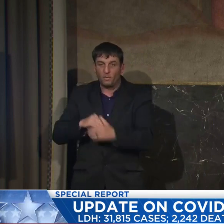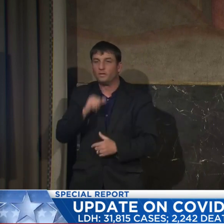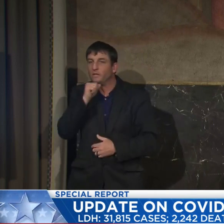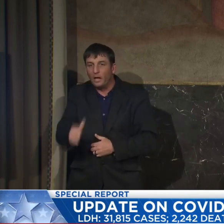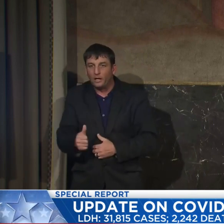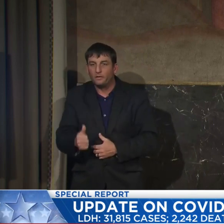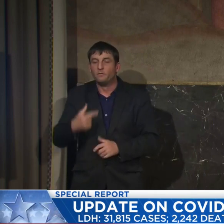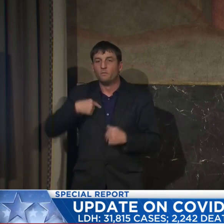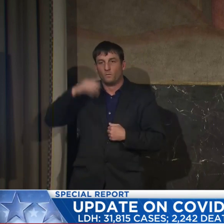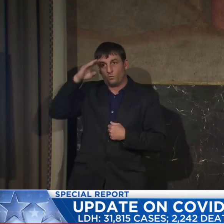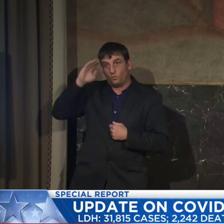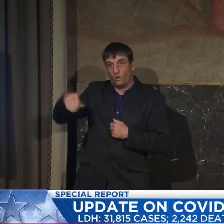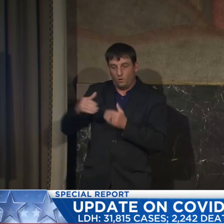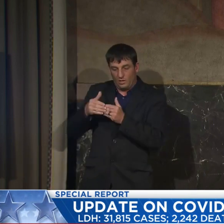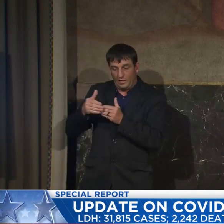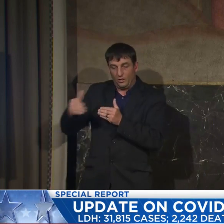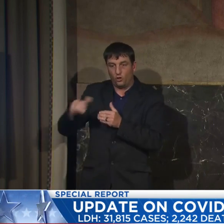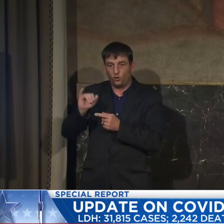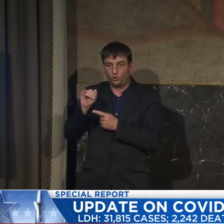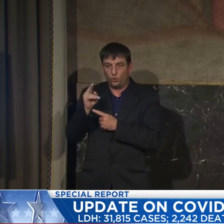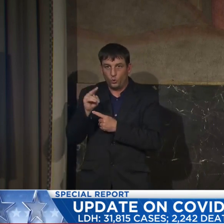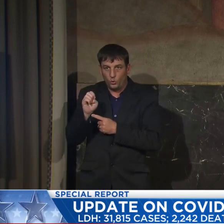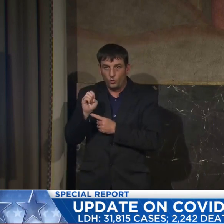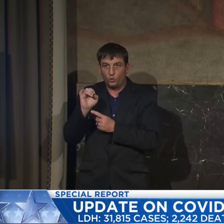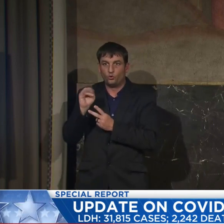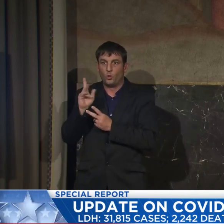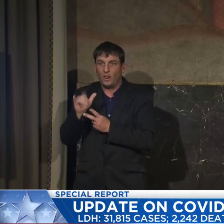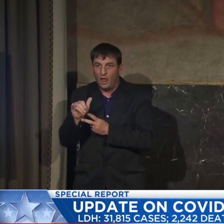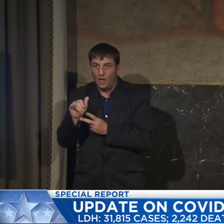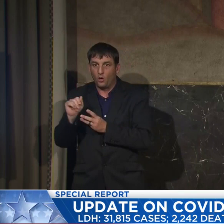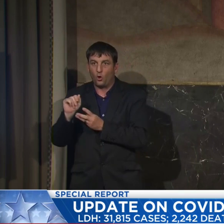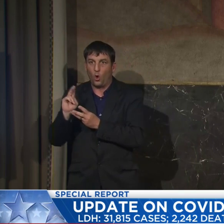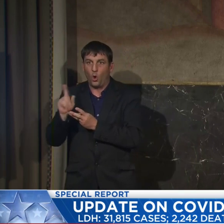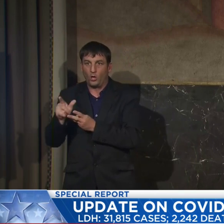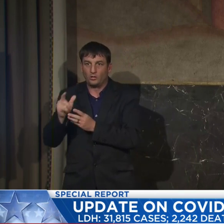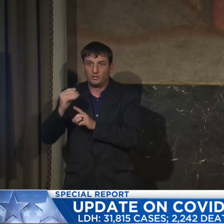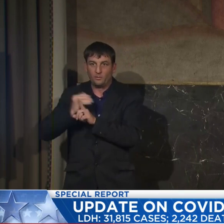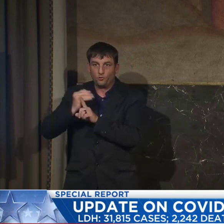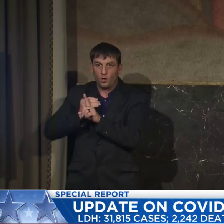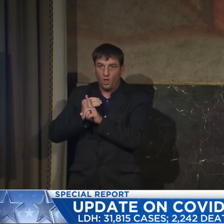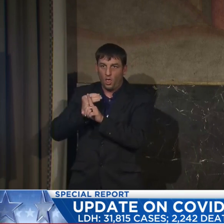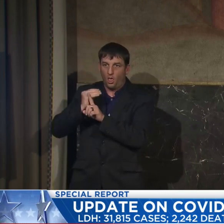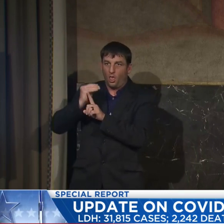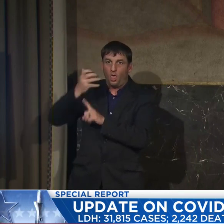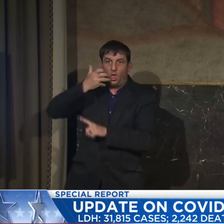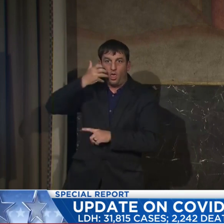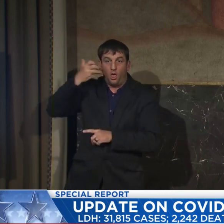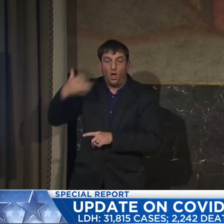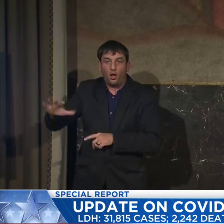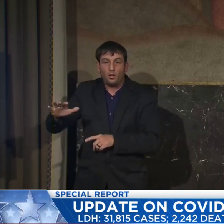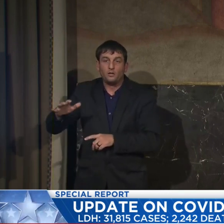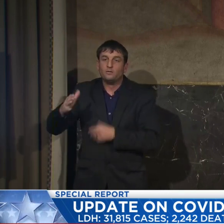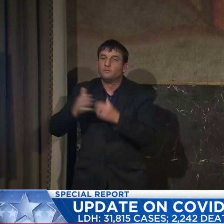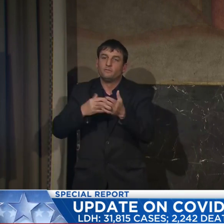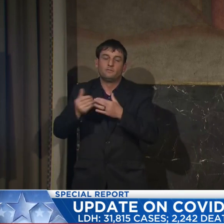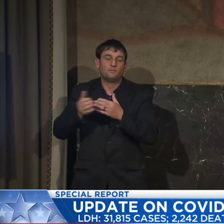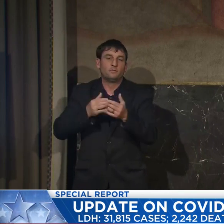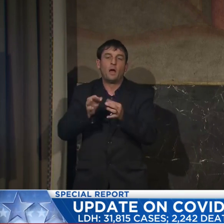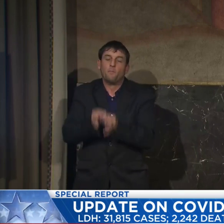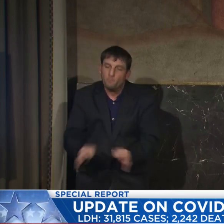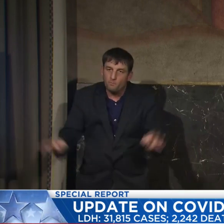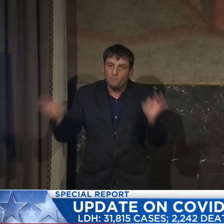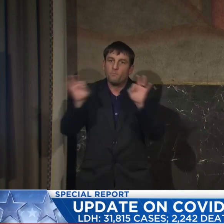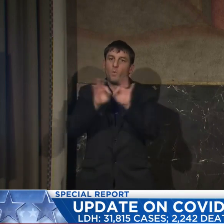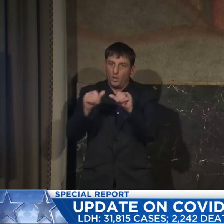into June and July and August, and it's going to get really hot. But it is incredibly important for people to do